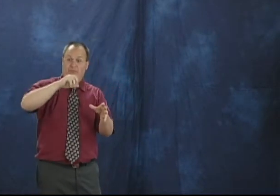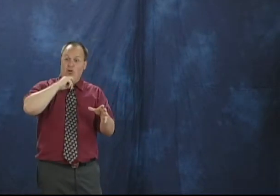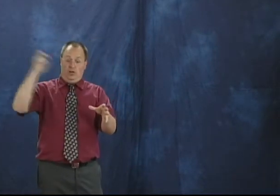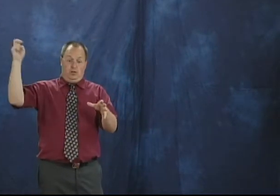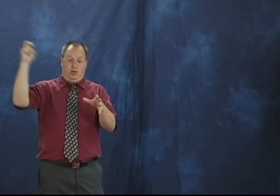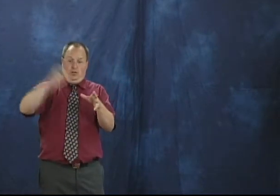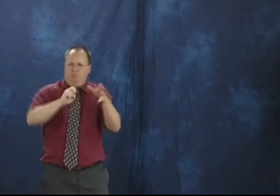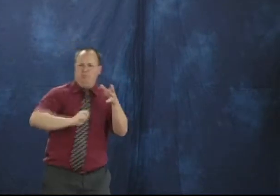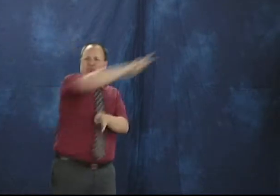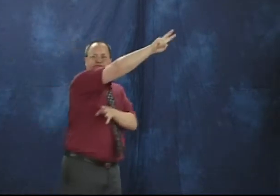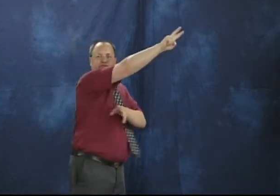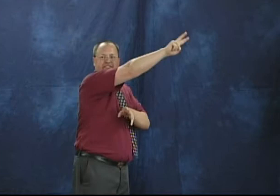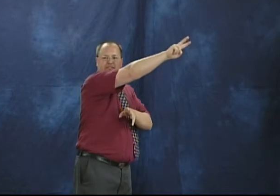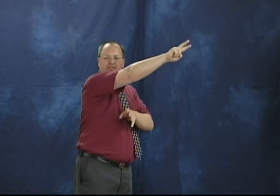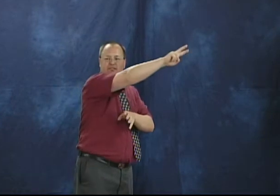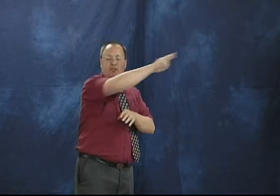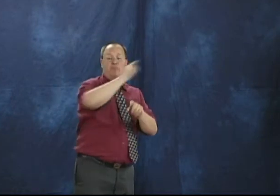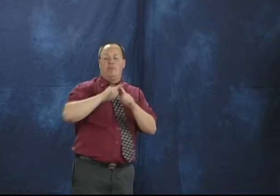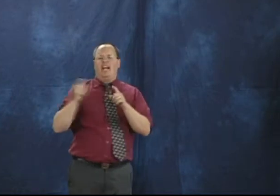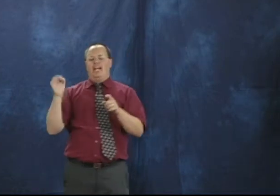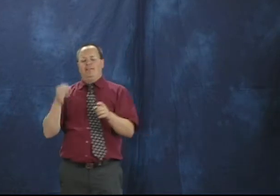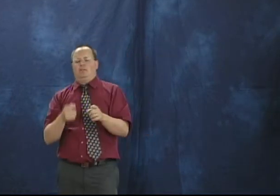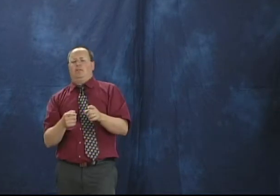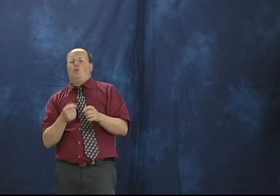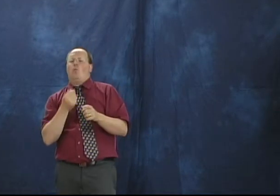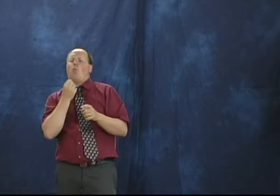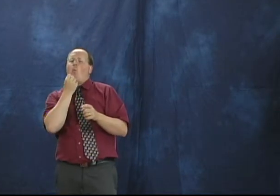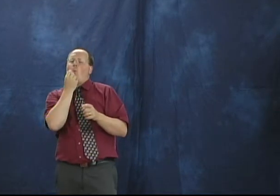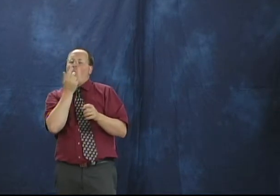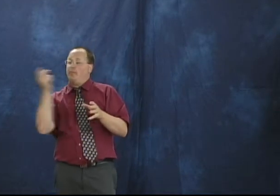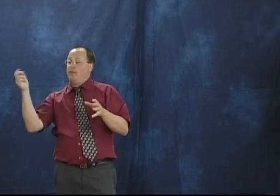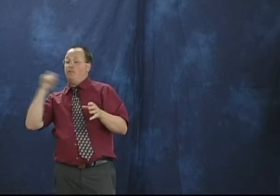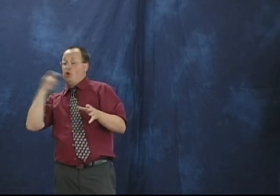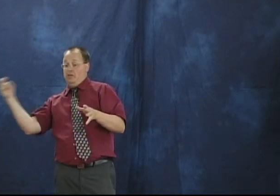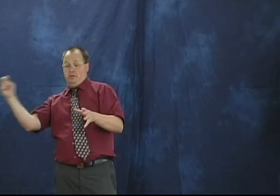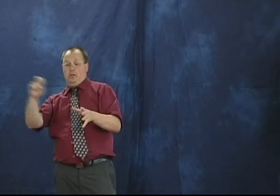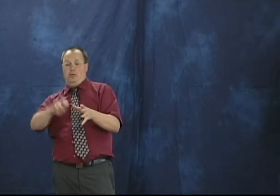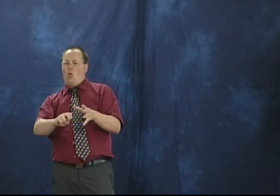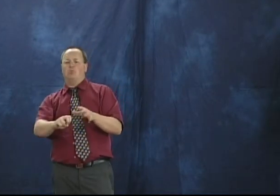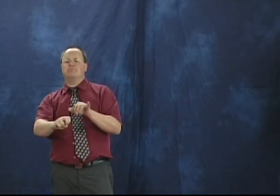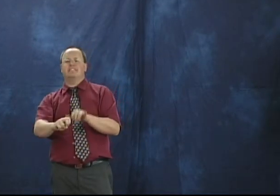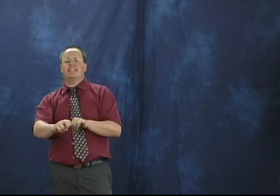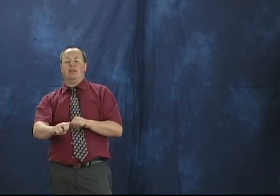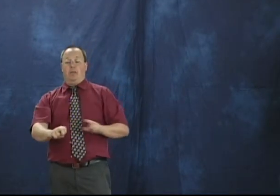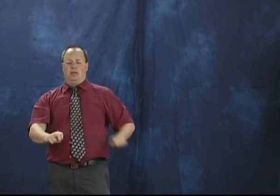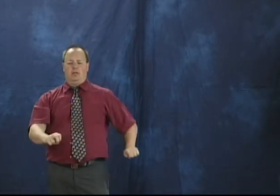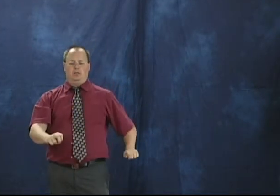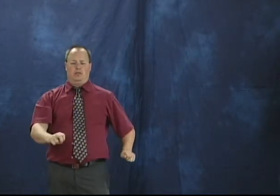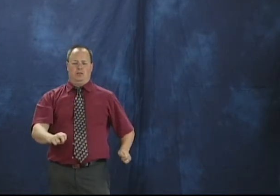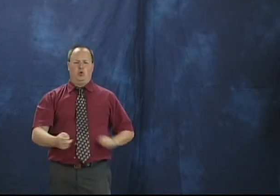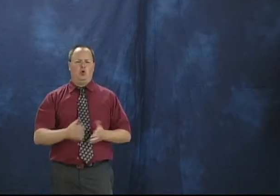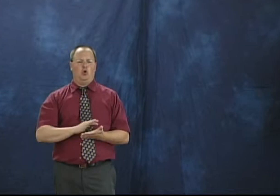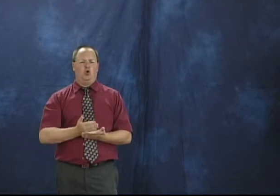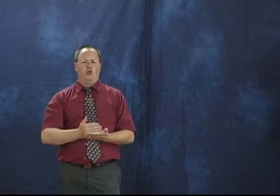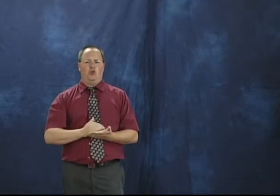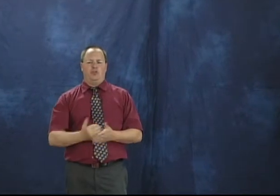and slowly heat that water, the frog acclimates and stays in the water. Whereas if you took a frog and dumped it